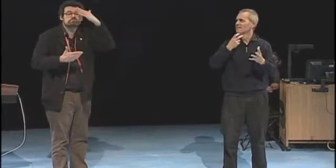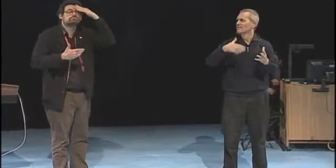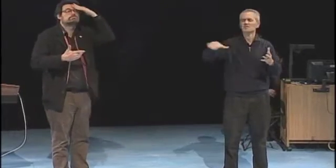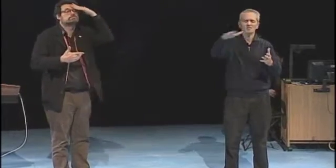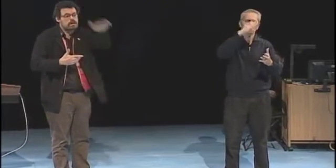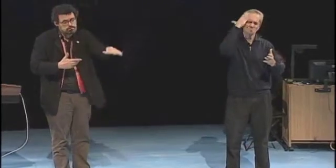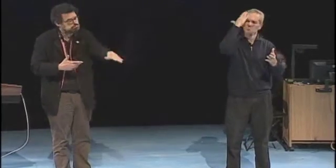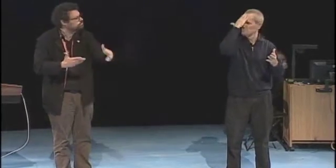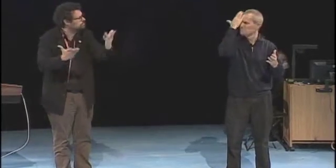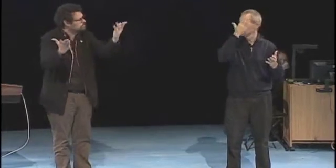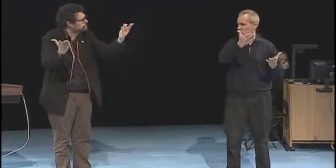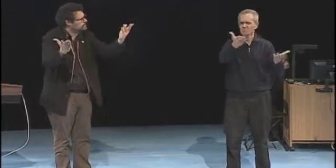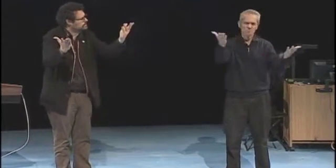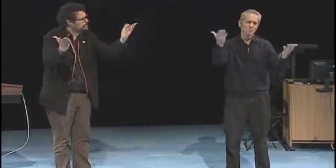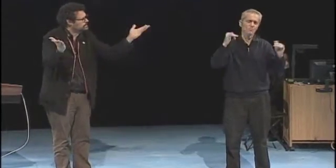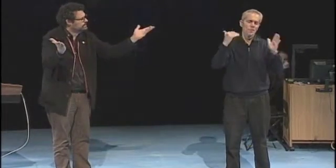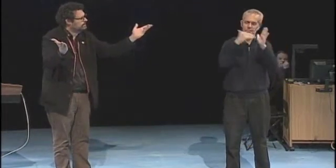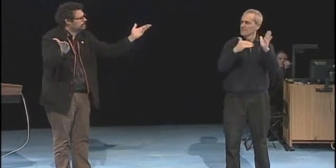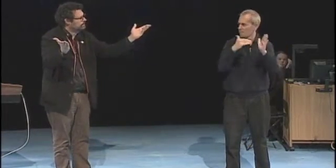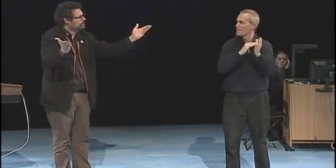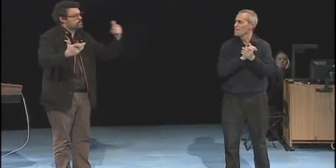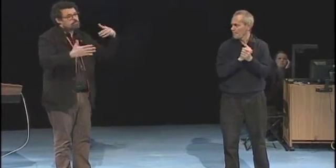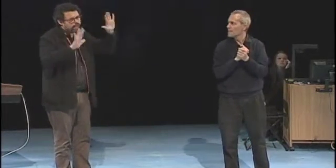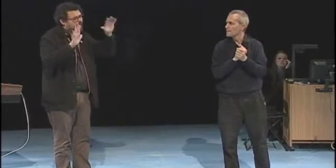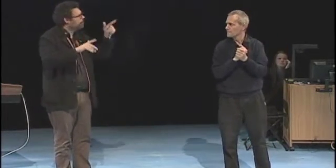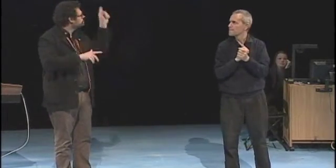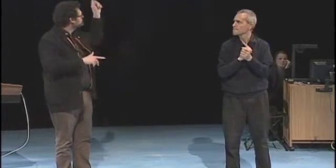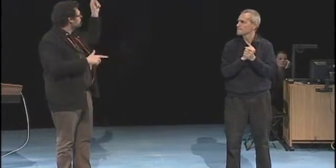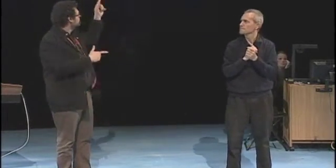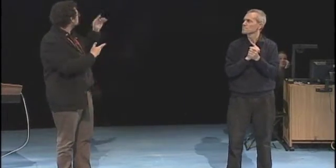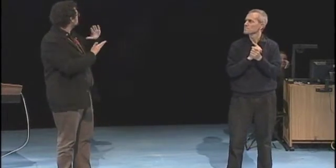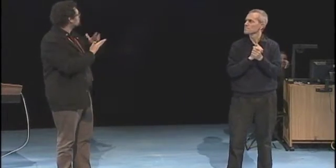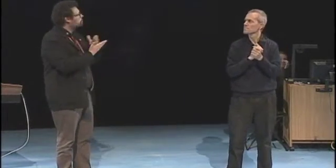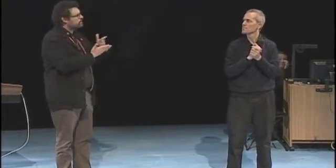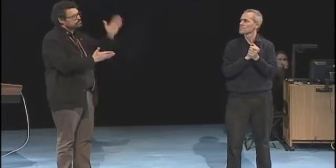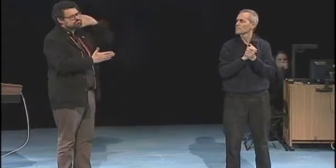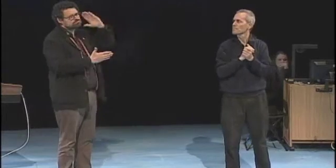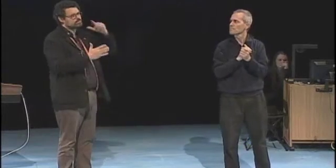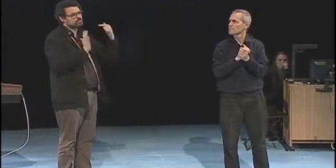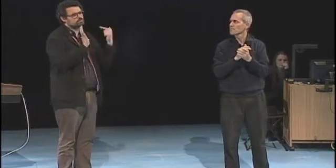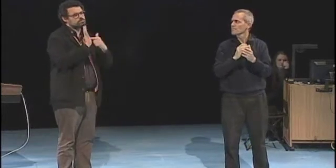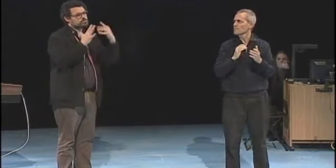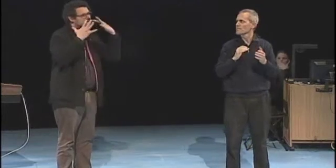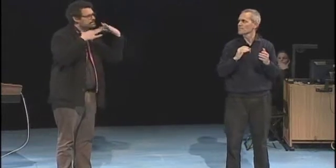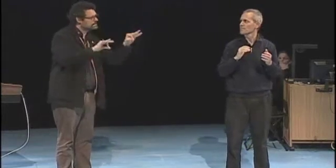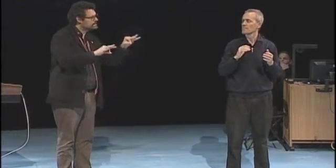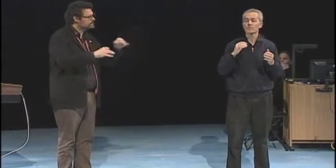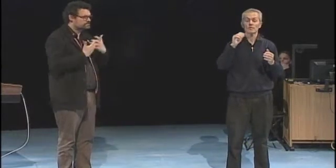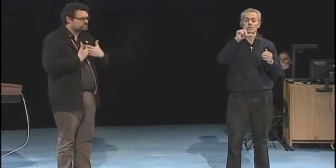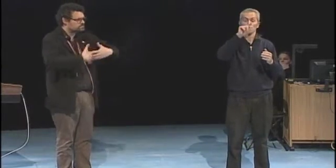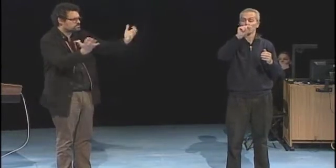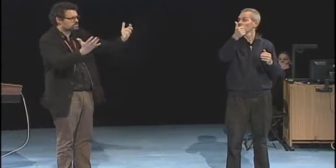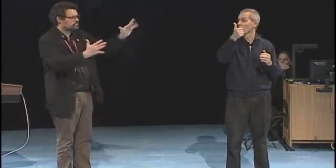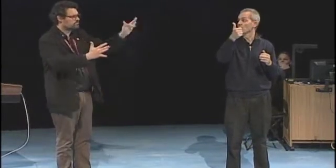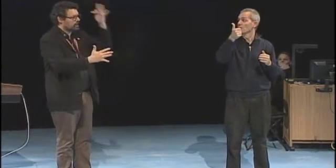So, that represented for me autism, the ear, the Alexander Graham Bell